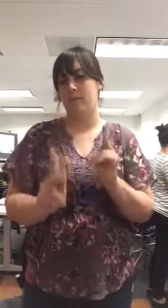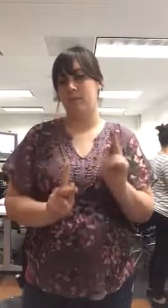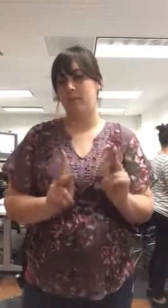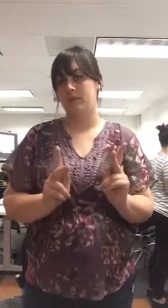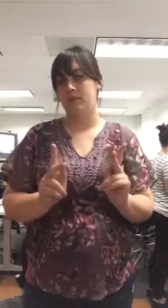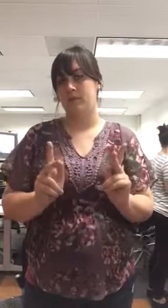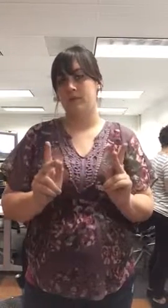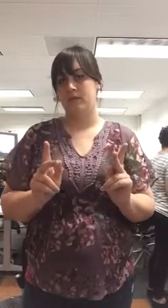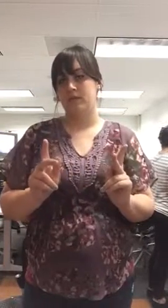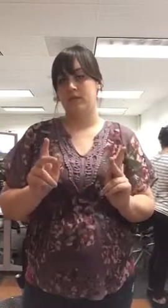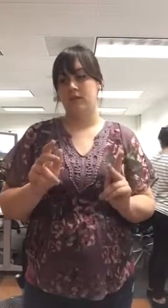we're 50 in